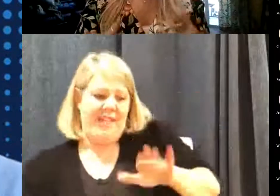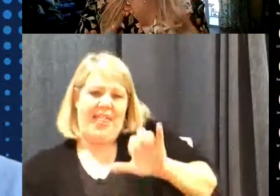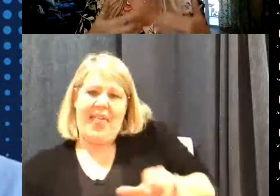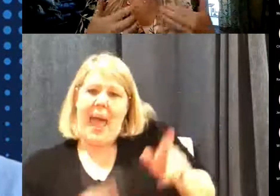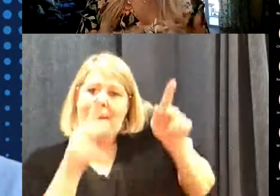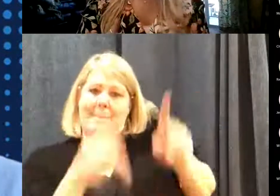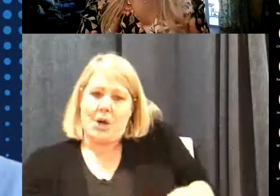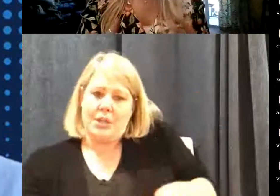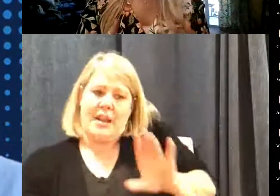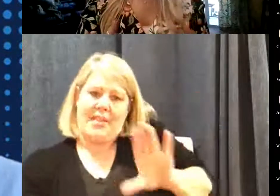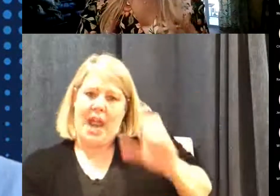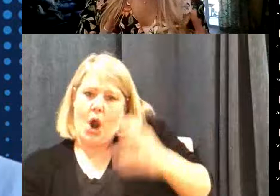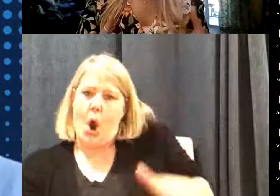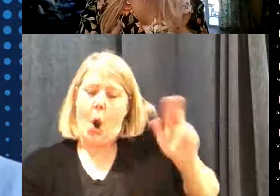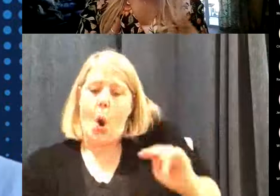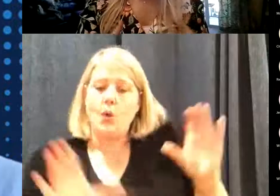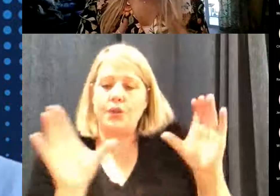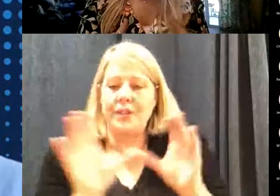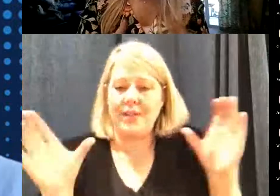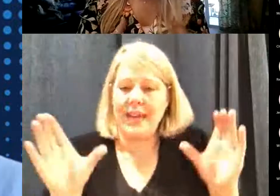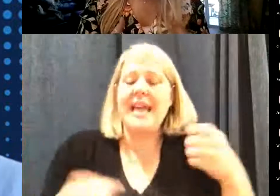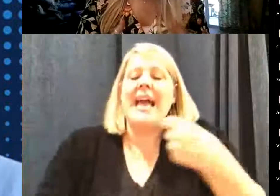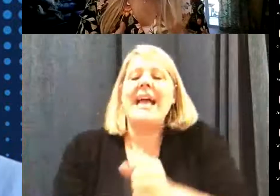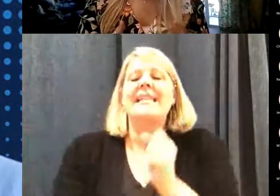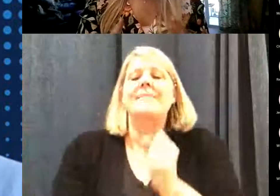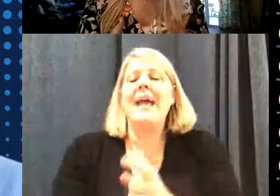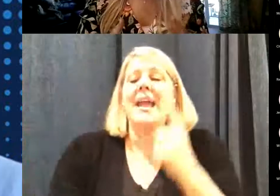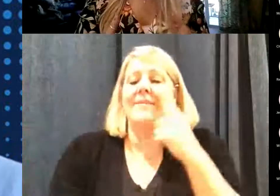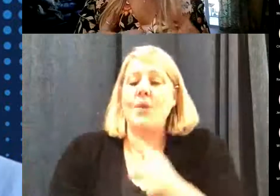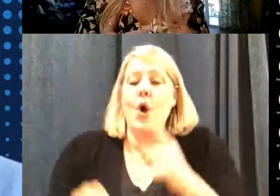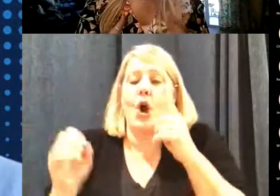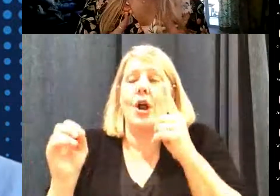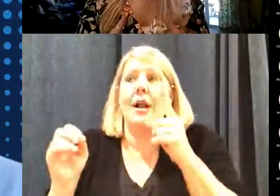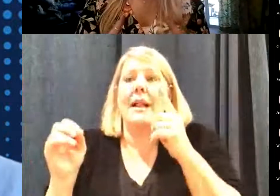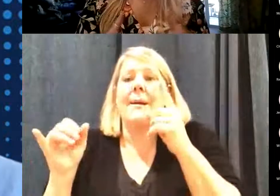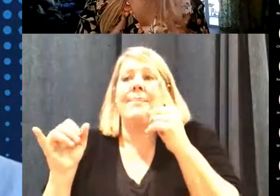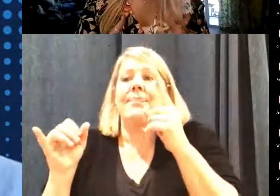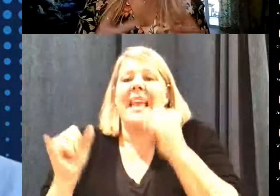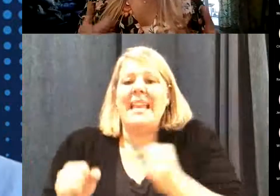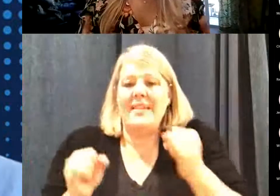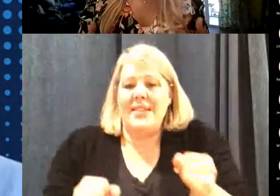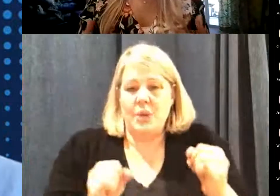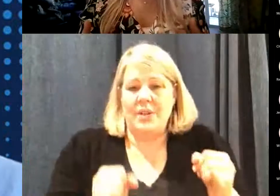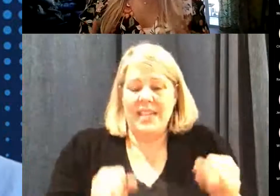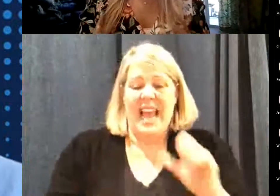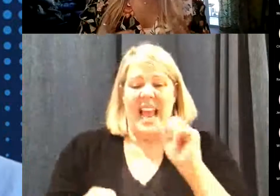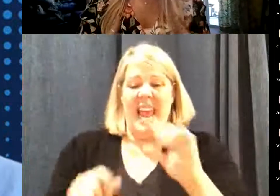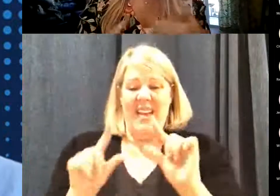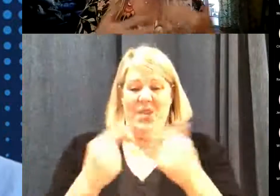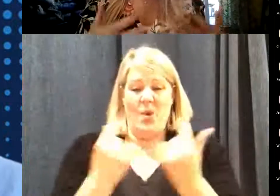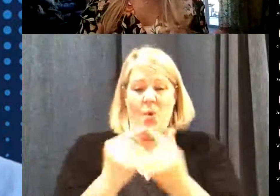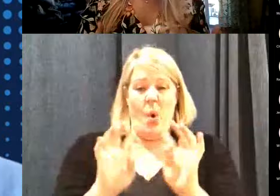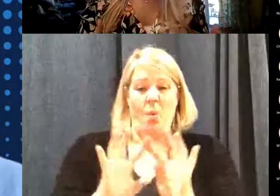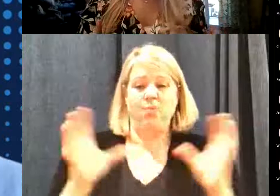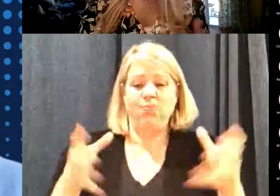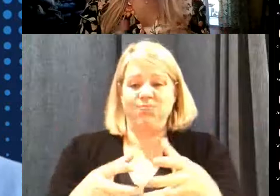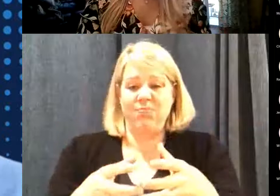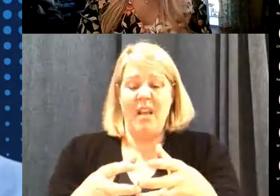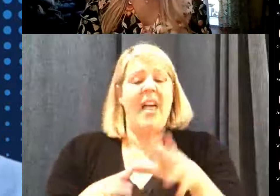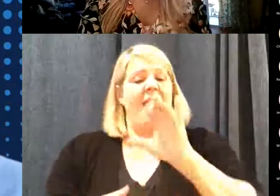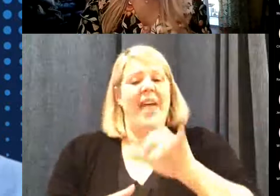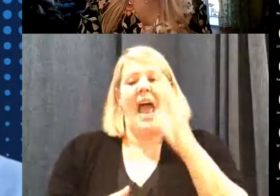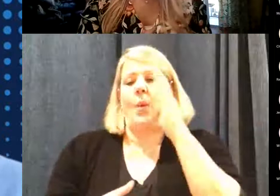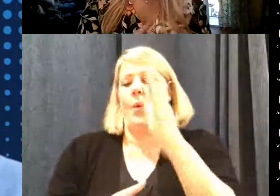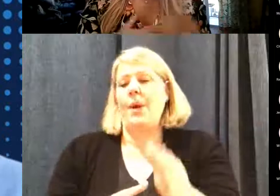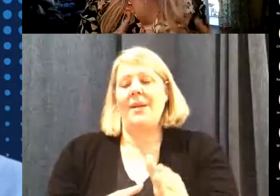and designed to be used by individuals, and it is a license violation to use them in any other format. So please don't do